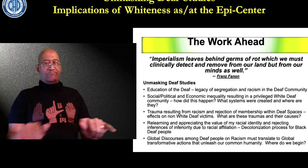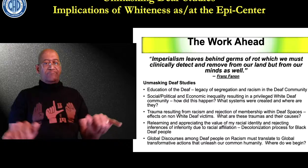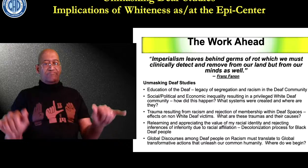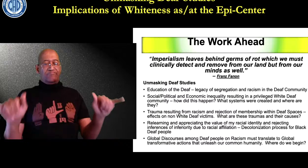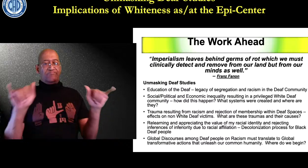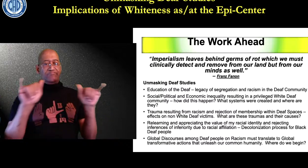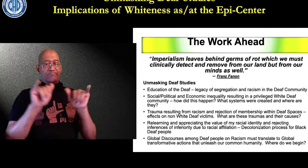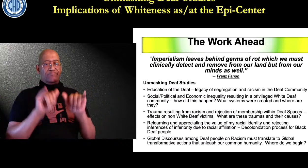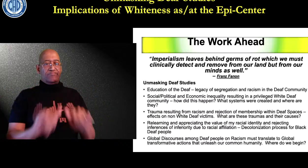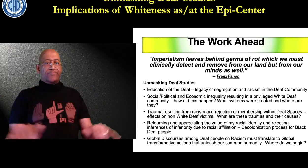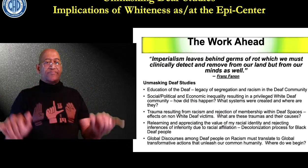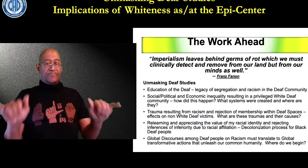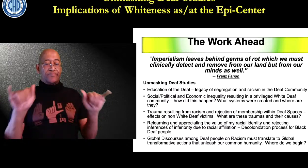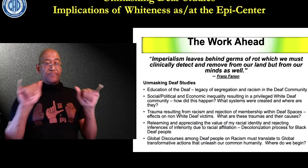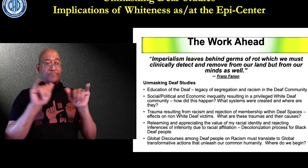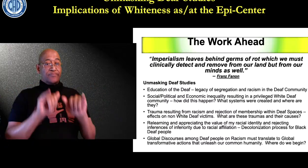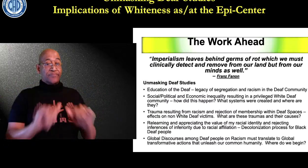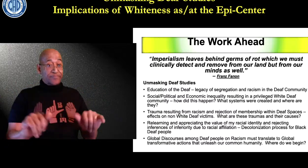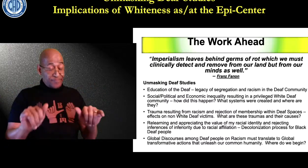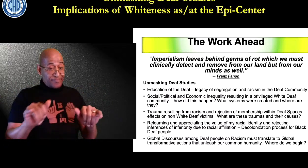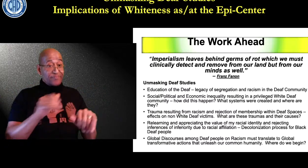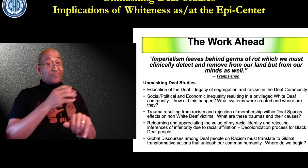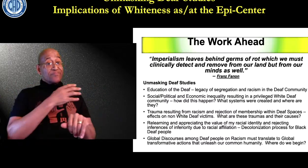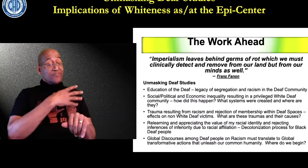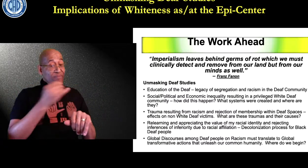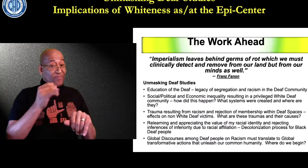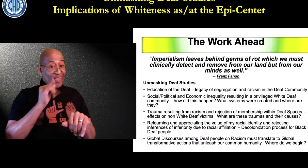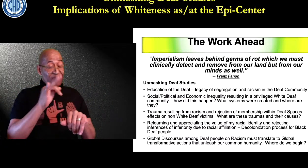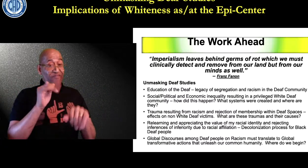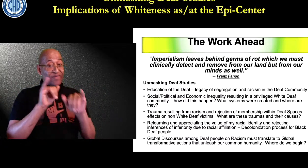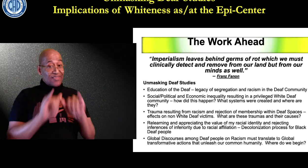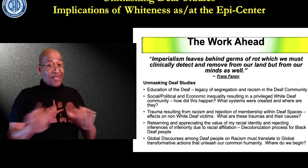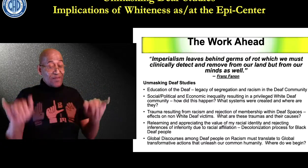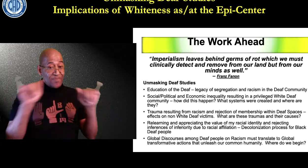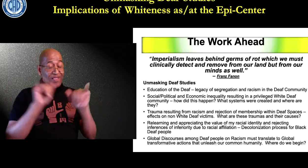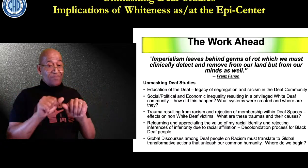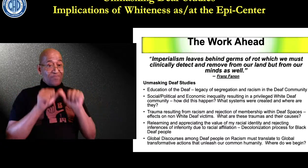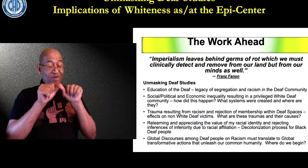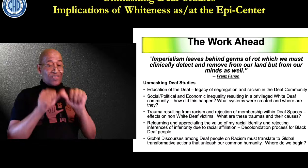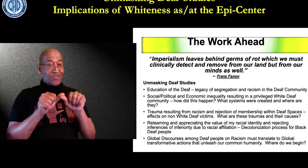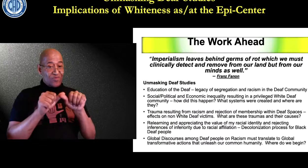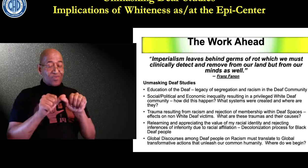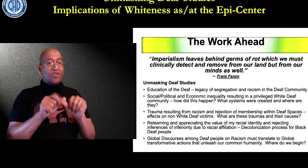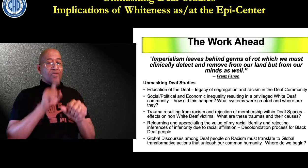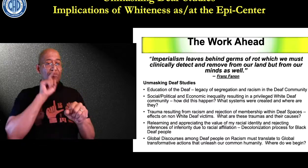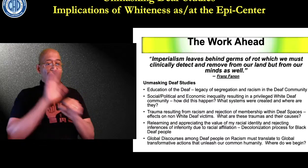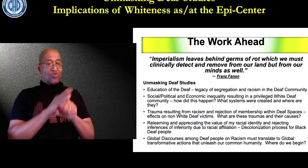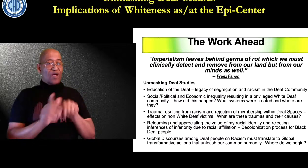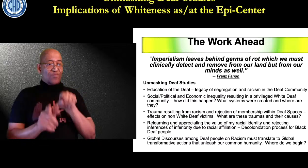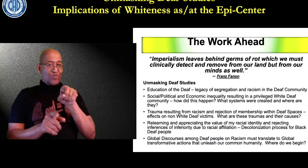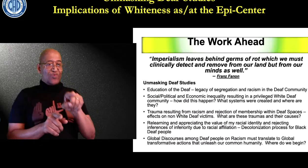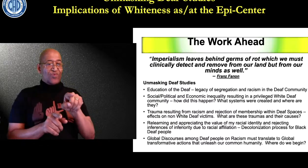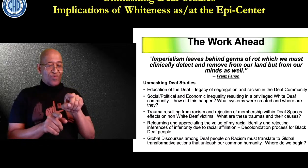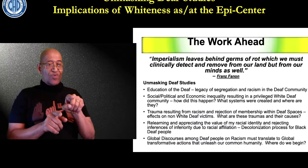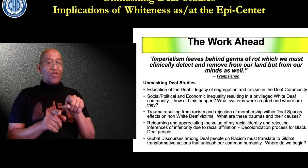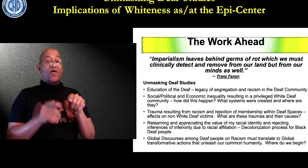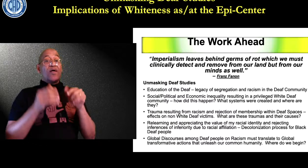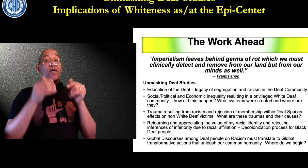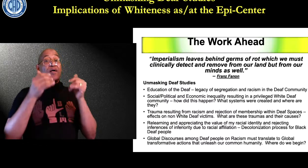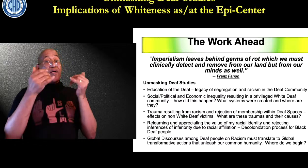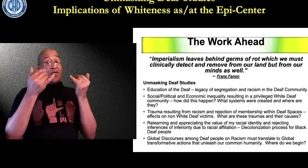this is going to continue with the same cycle over and over again. The